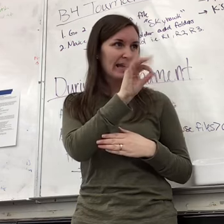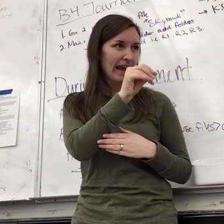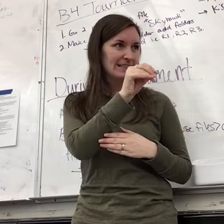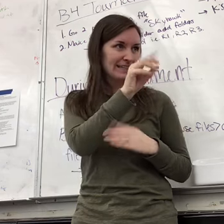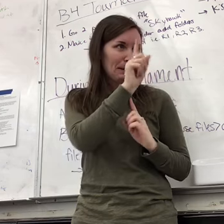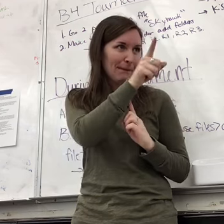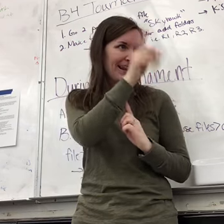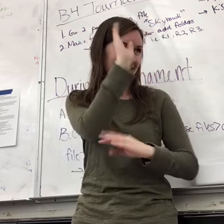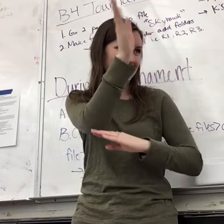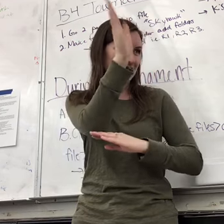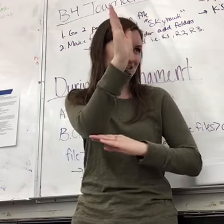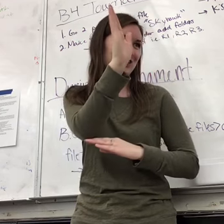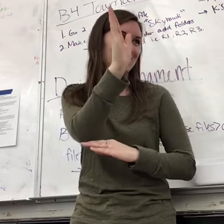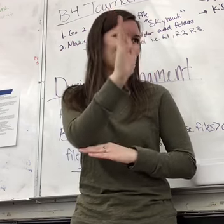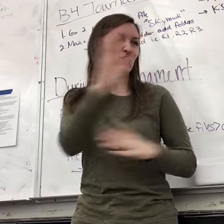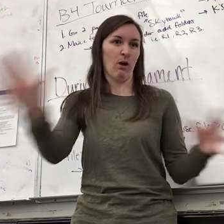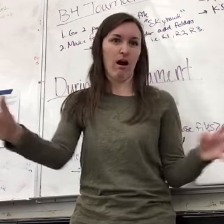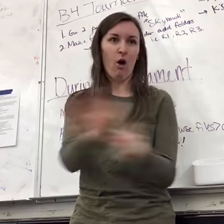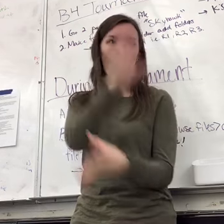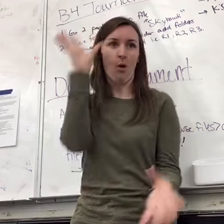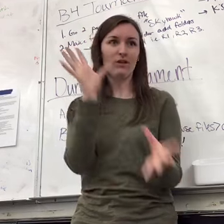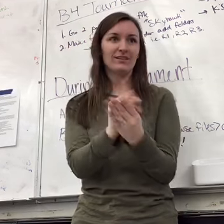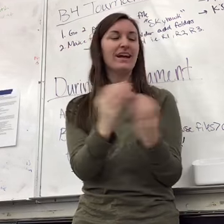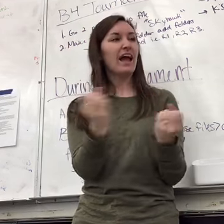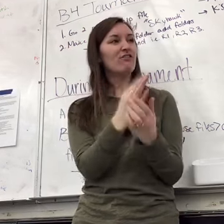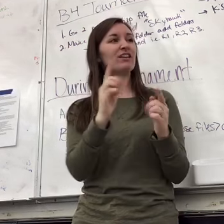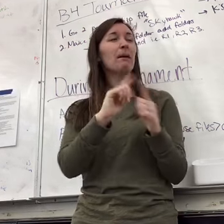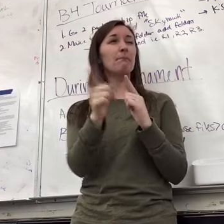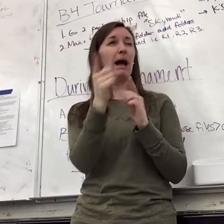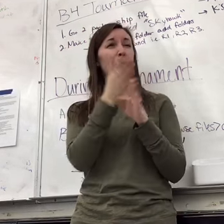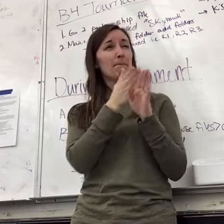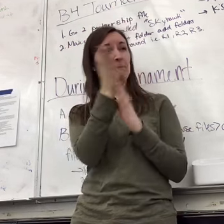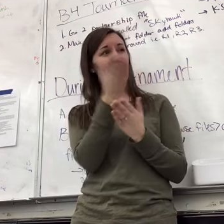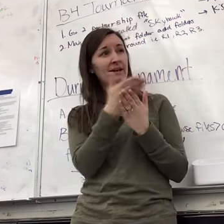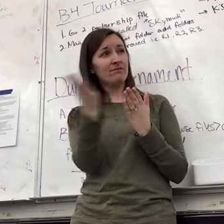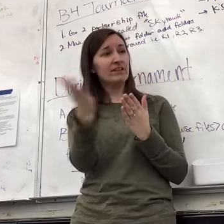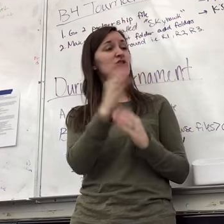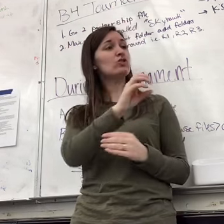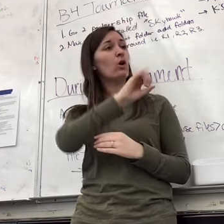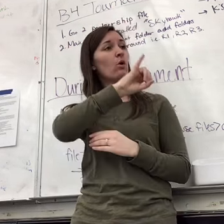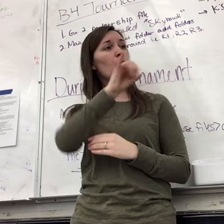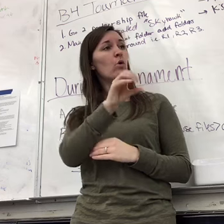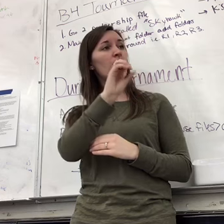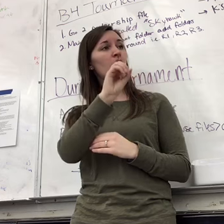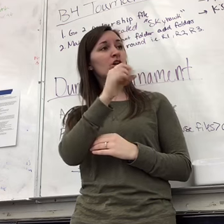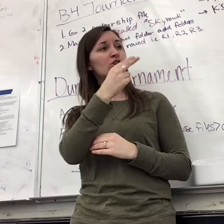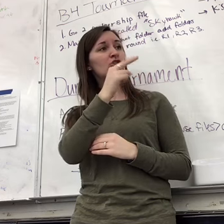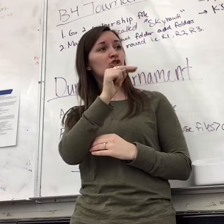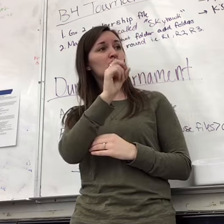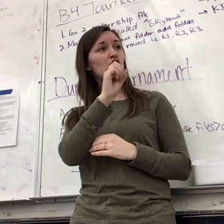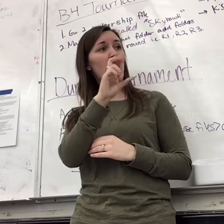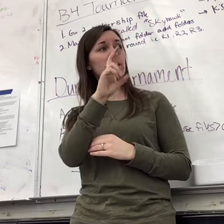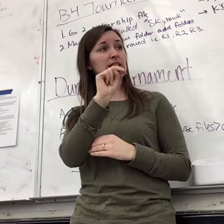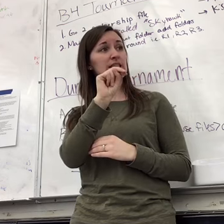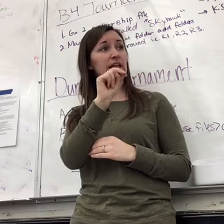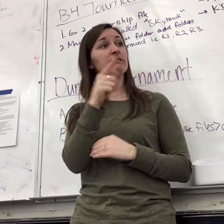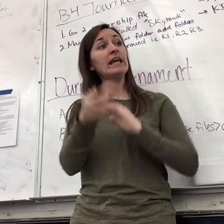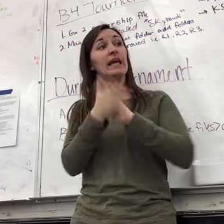But things that are going to happen immediately with Johnson's presidency. So Johnson becomes the president after Lincoln dies. First thing